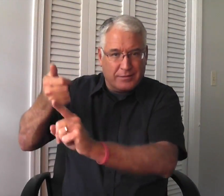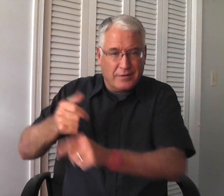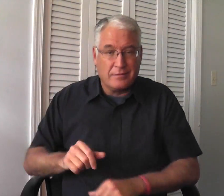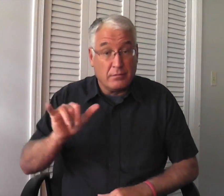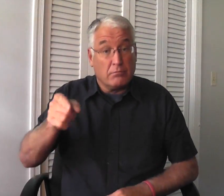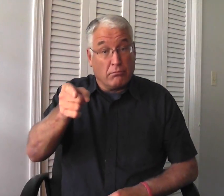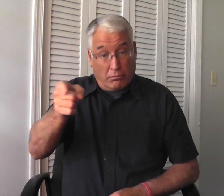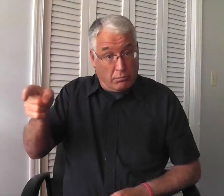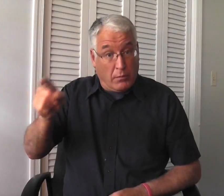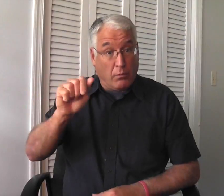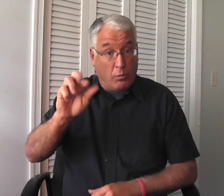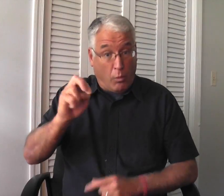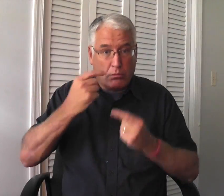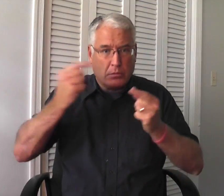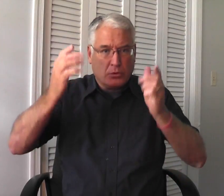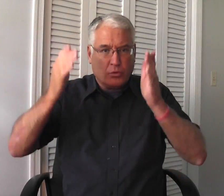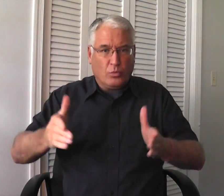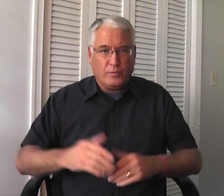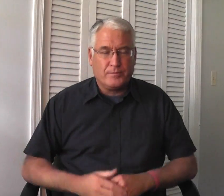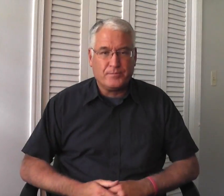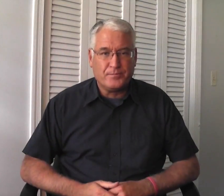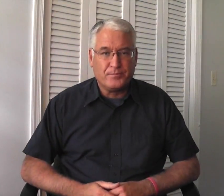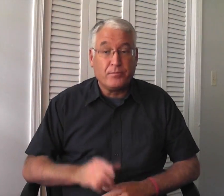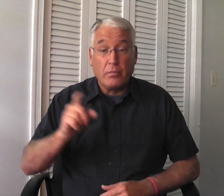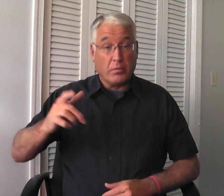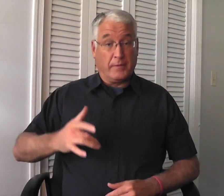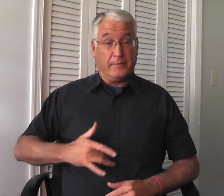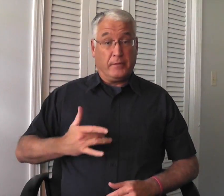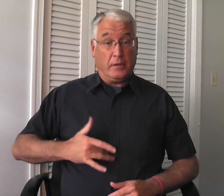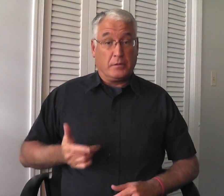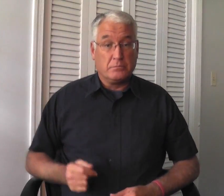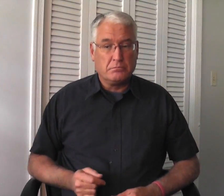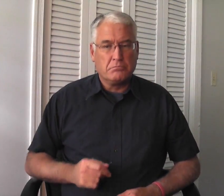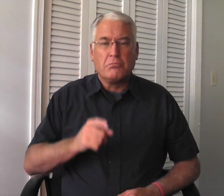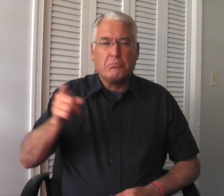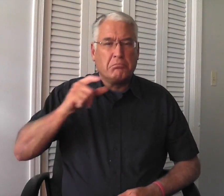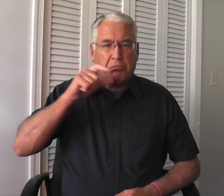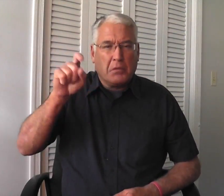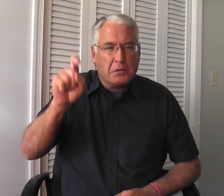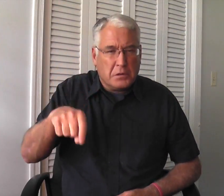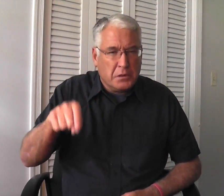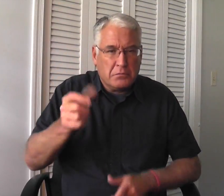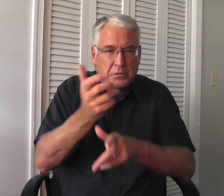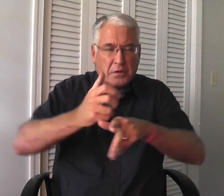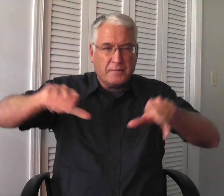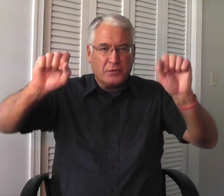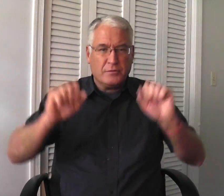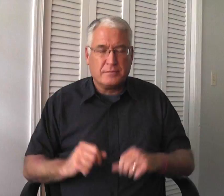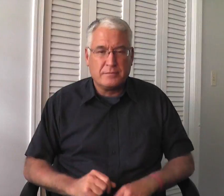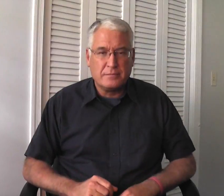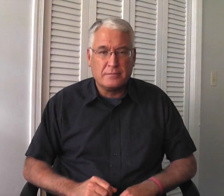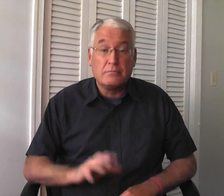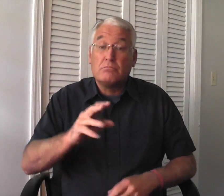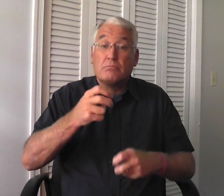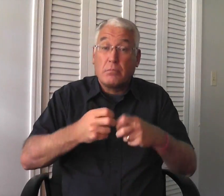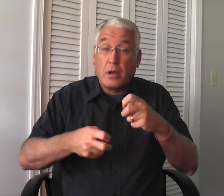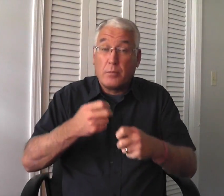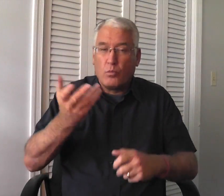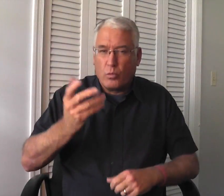the ugly truth about themselves. They were sinners too. They felt that they did not need to be saved from